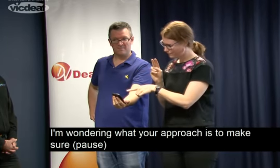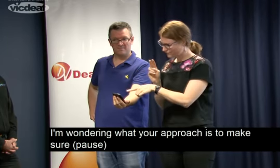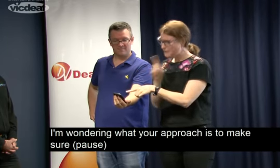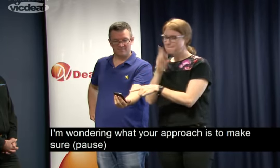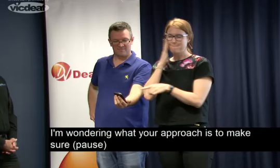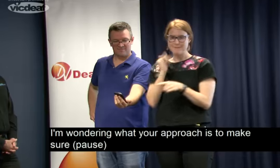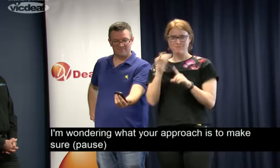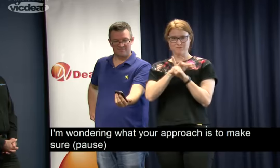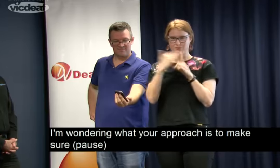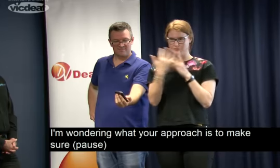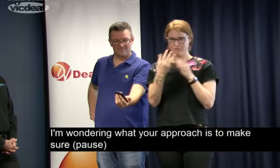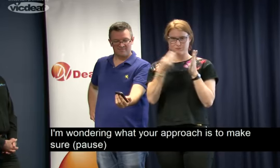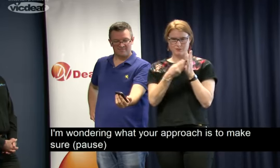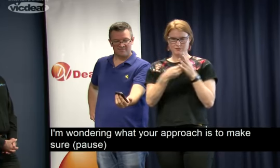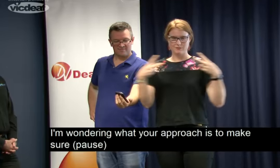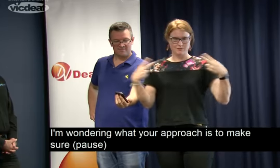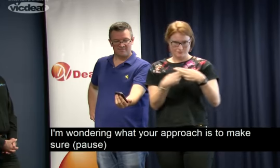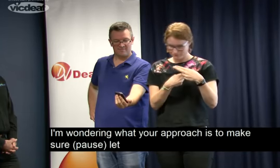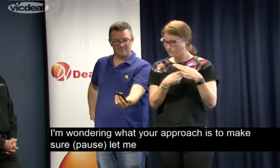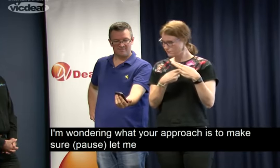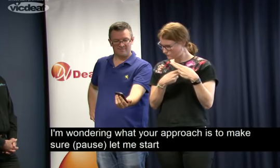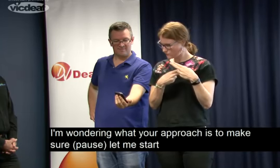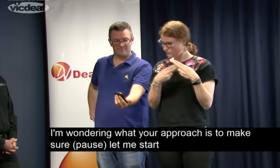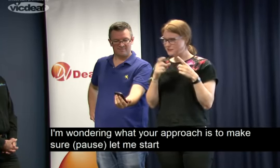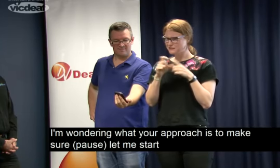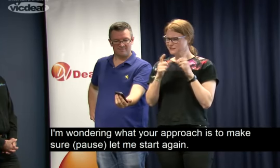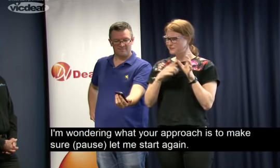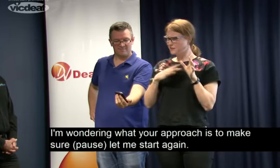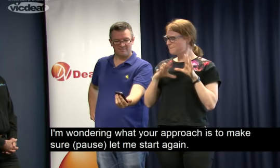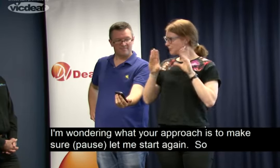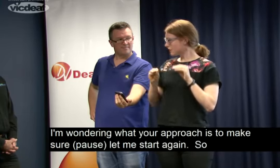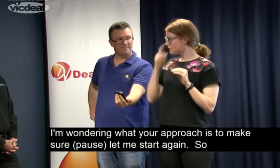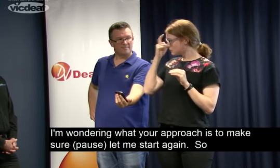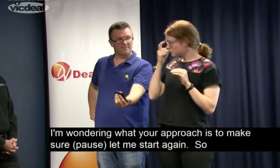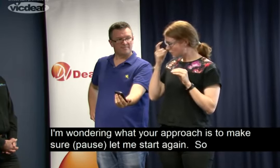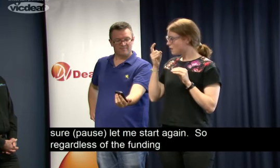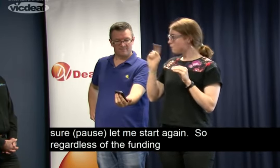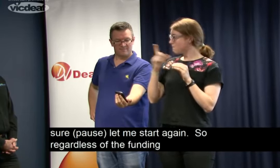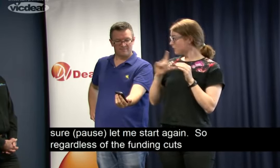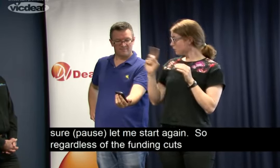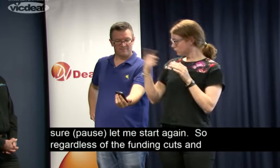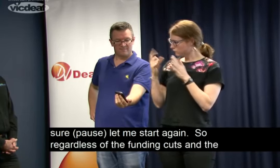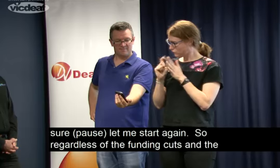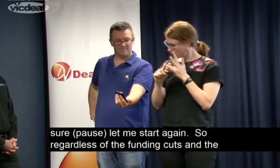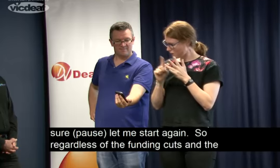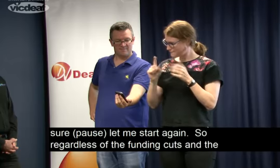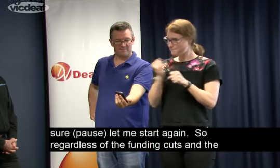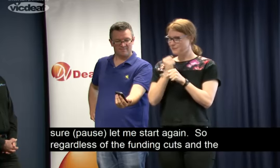Let me start again. So regardless of the funding cuts and the environment, Deaf Australia needs